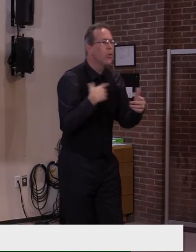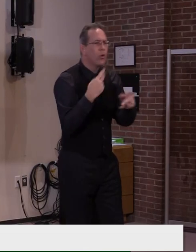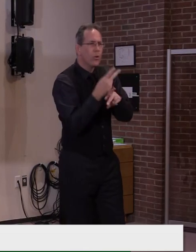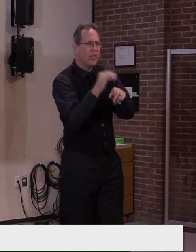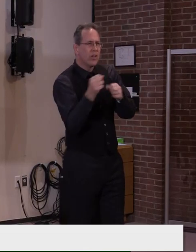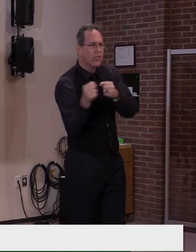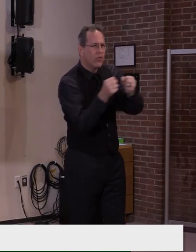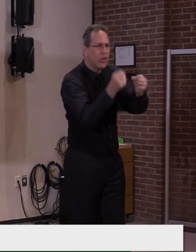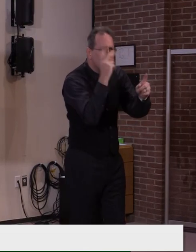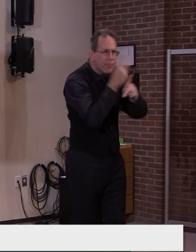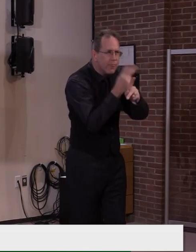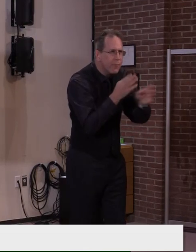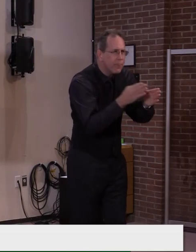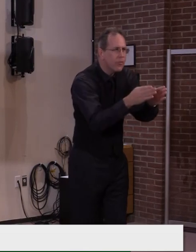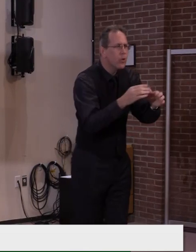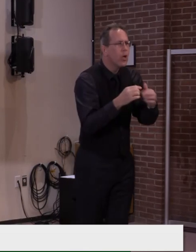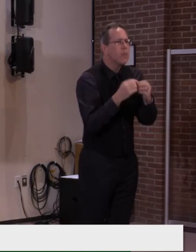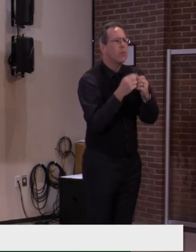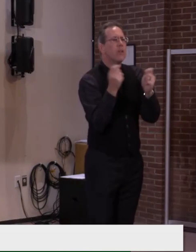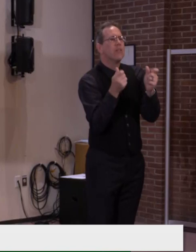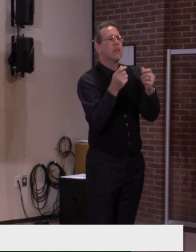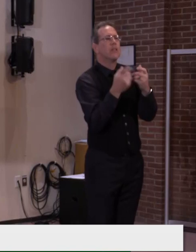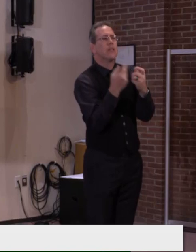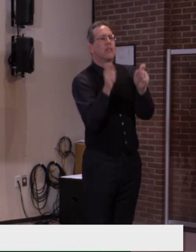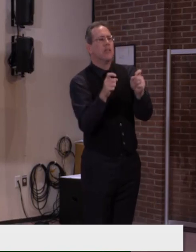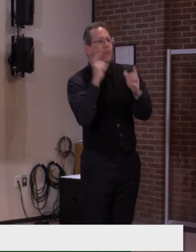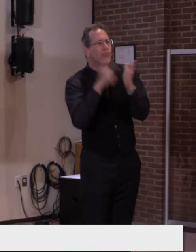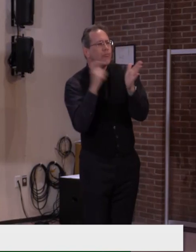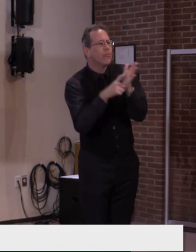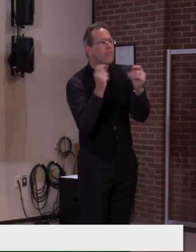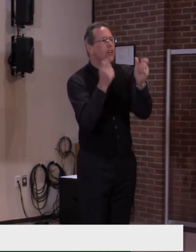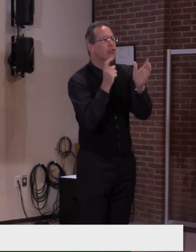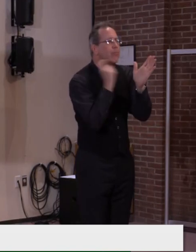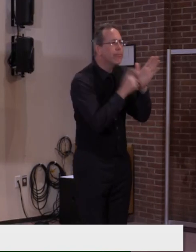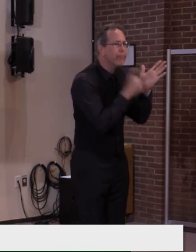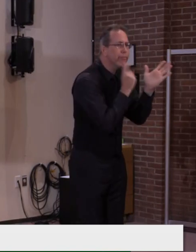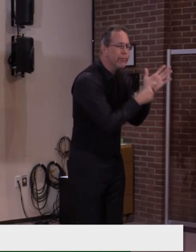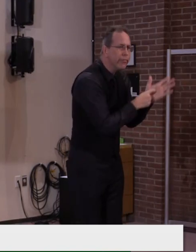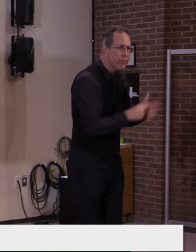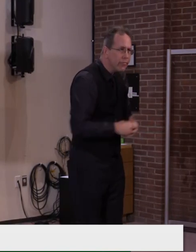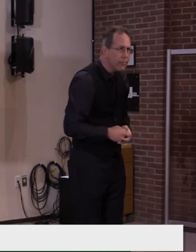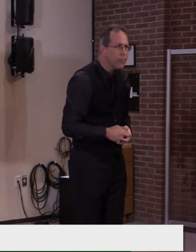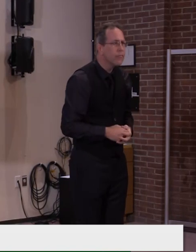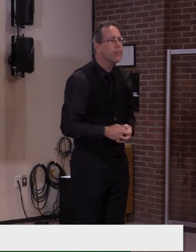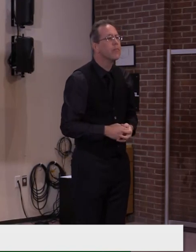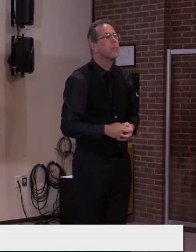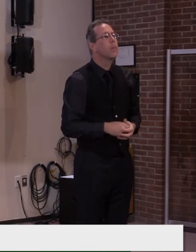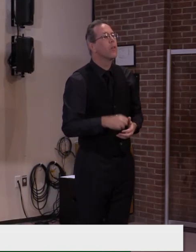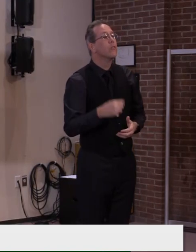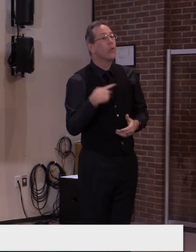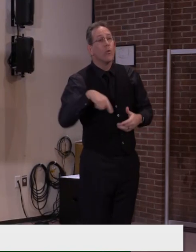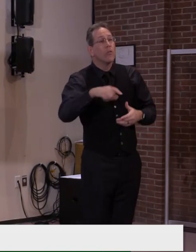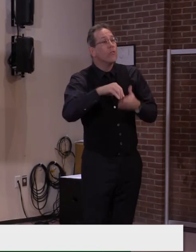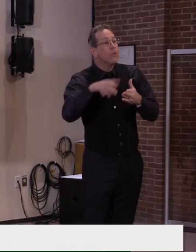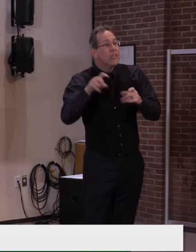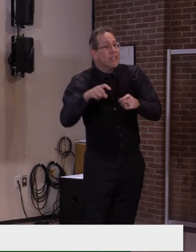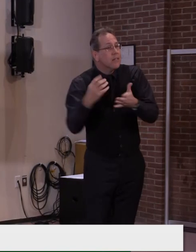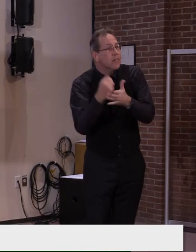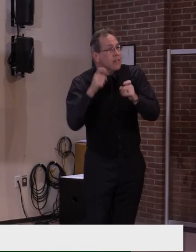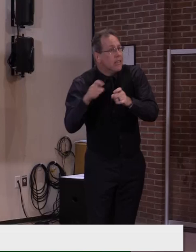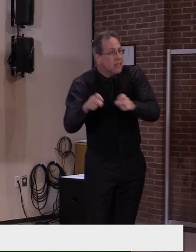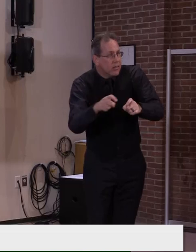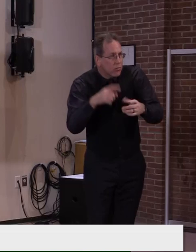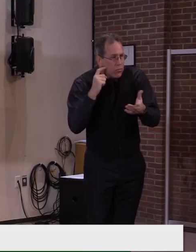across the state. Under our expanded school program, when students need access to antigen tests, schools will be able to provide those tests